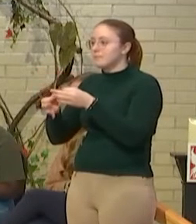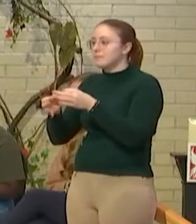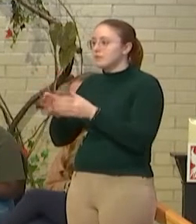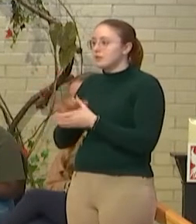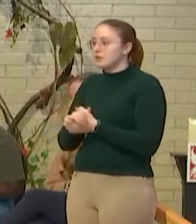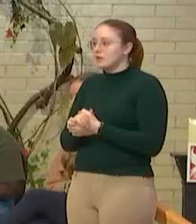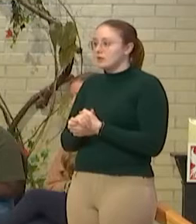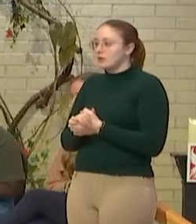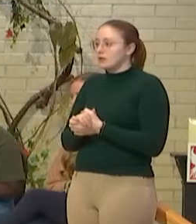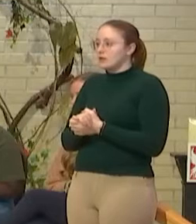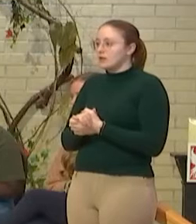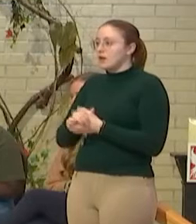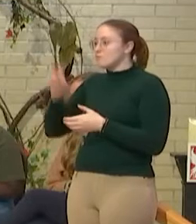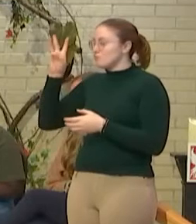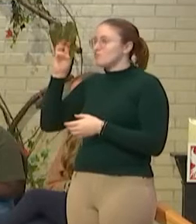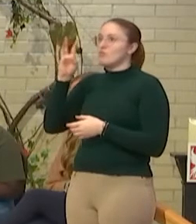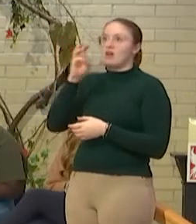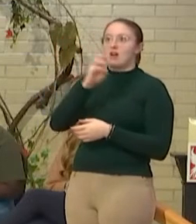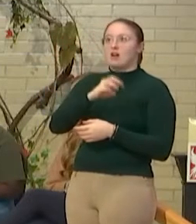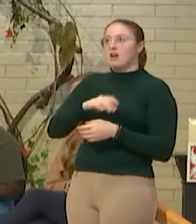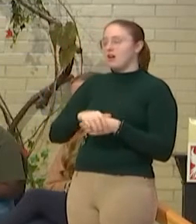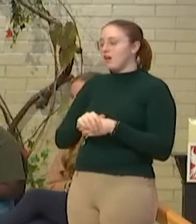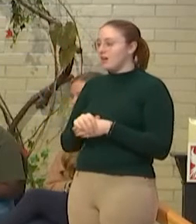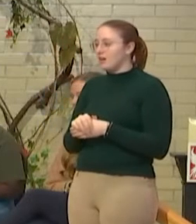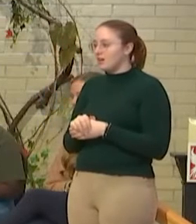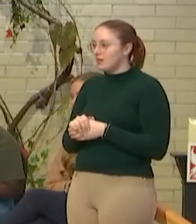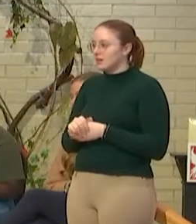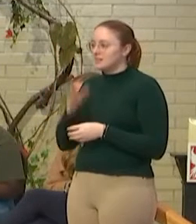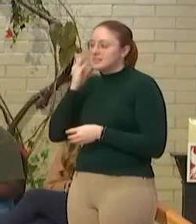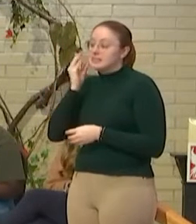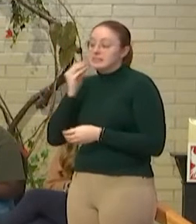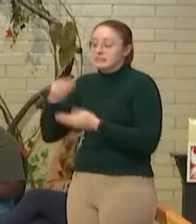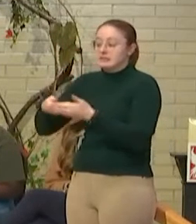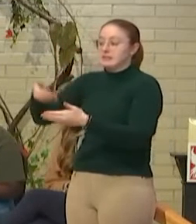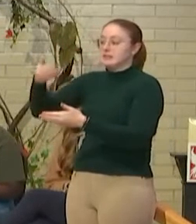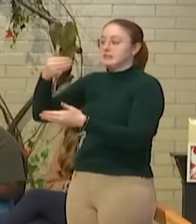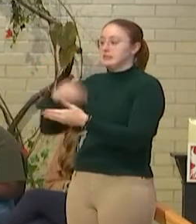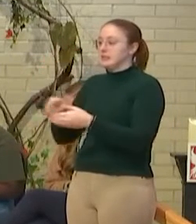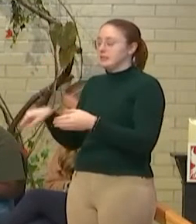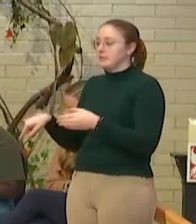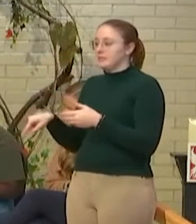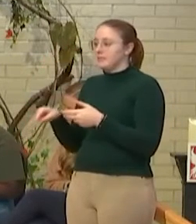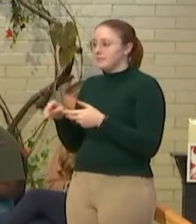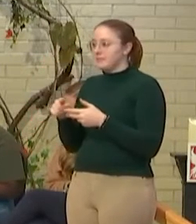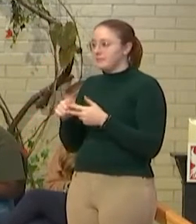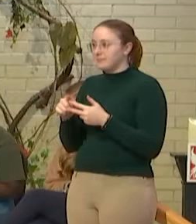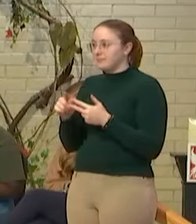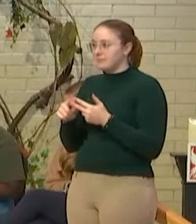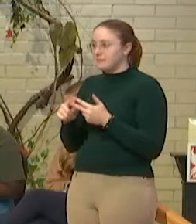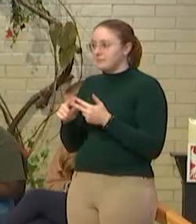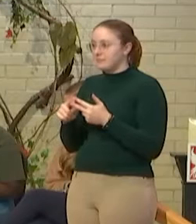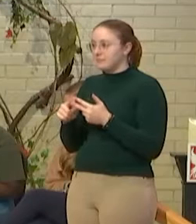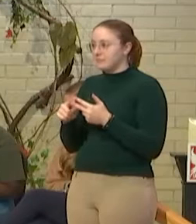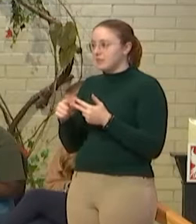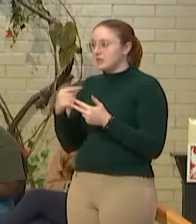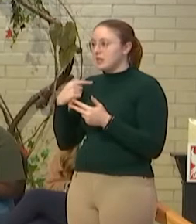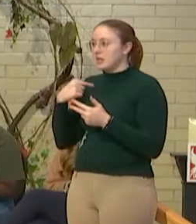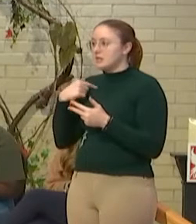experience to be on this side of the stage, I guess. My primary disability identity is that I have Tourette's syndrome.